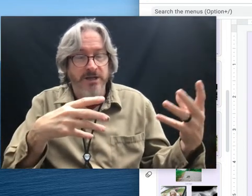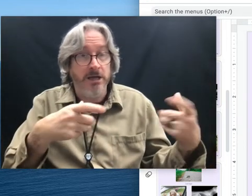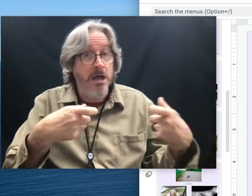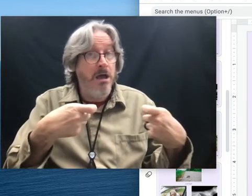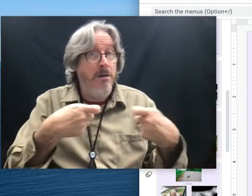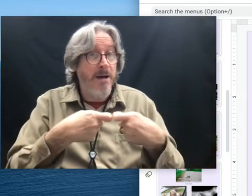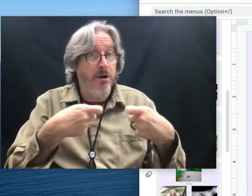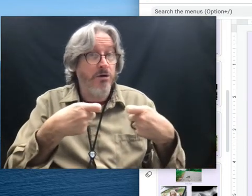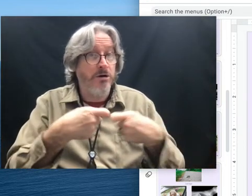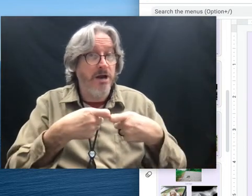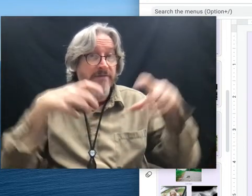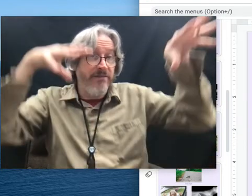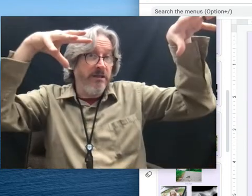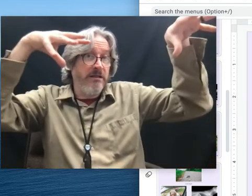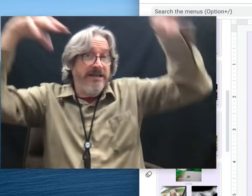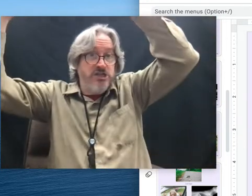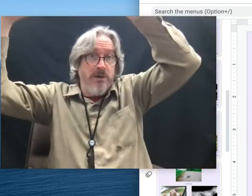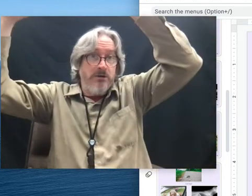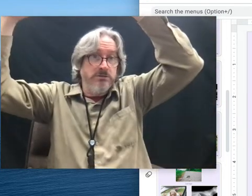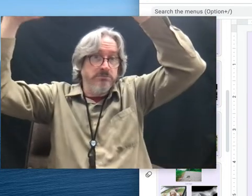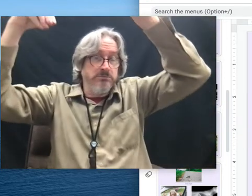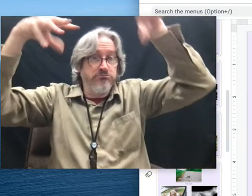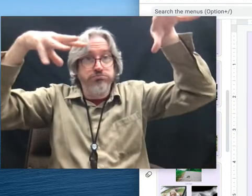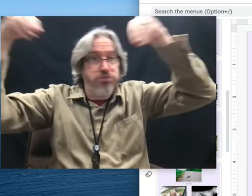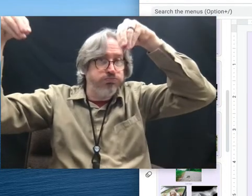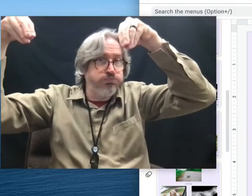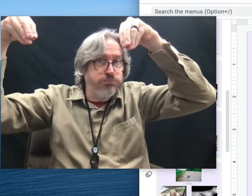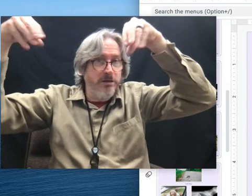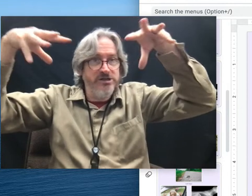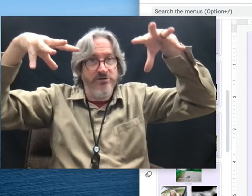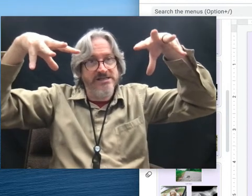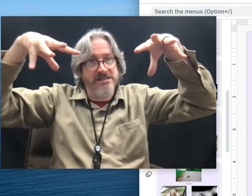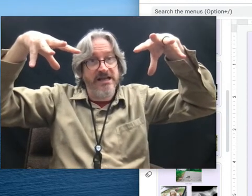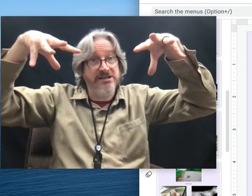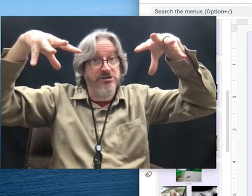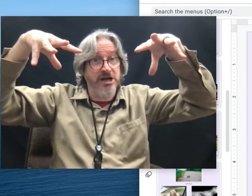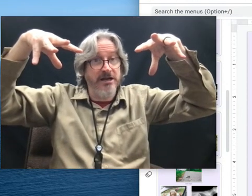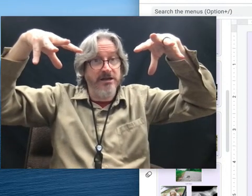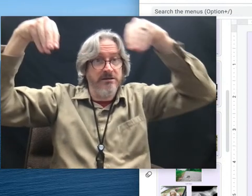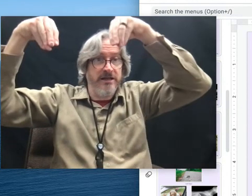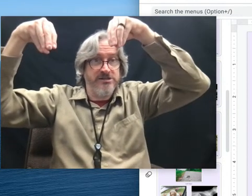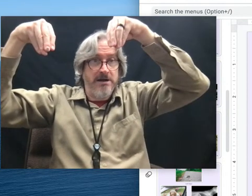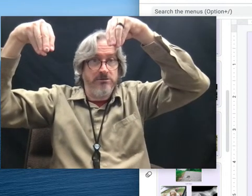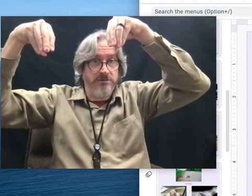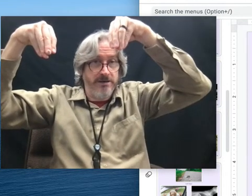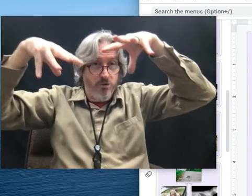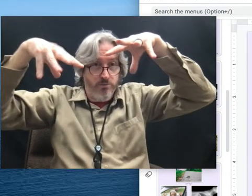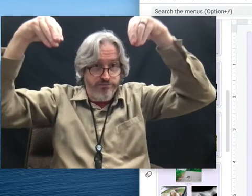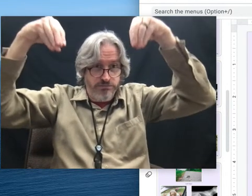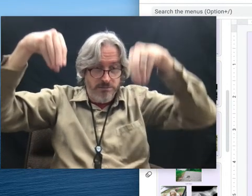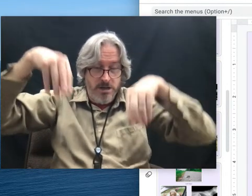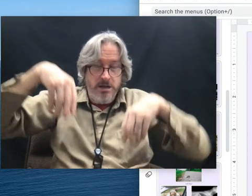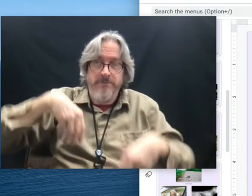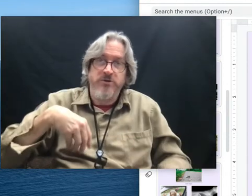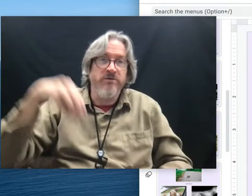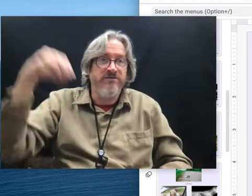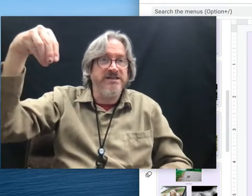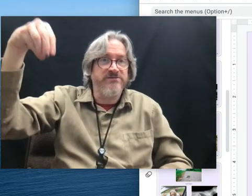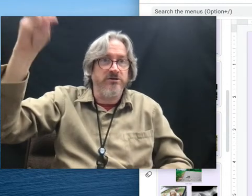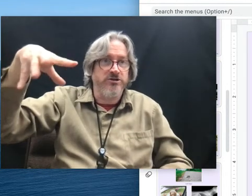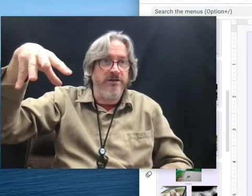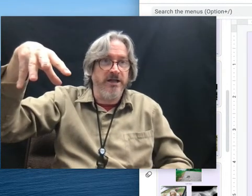or something, power, and then the lights go out. So this is the lights are shining, the lights are out, right?